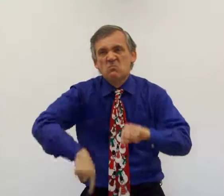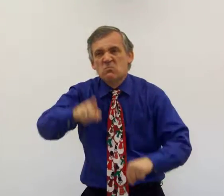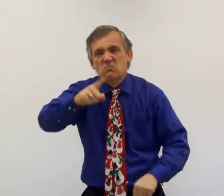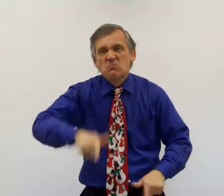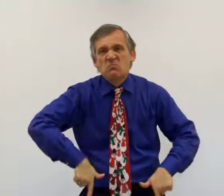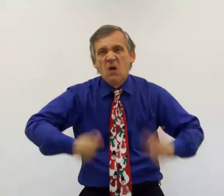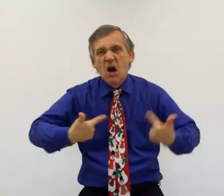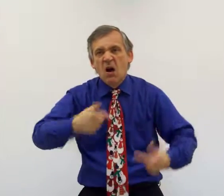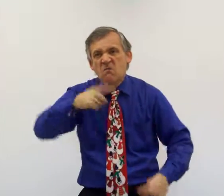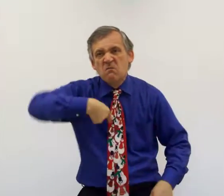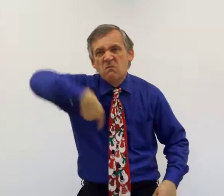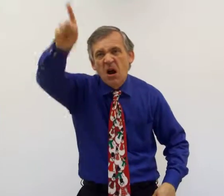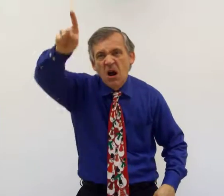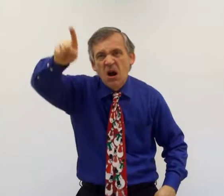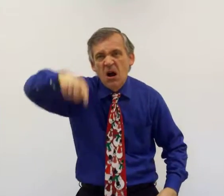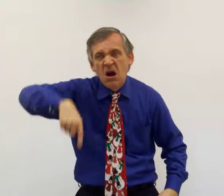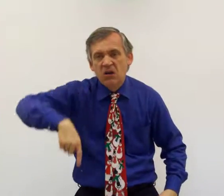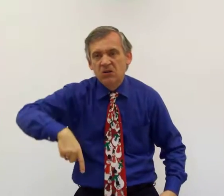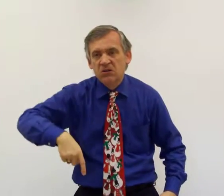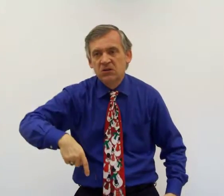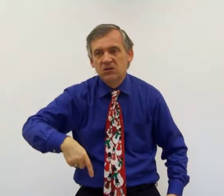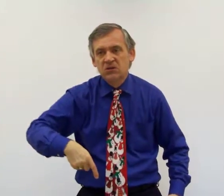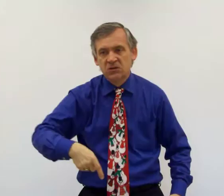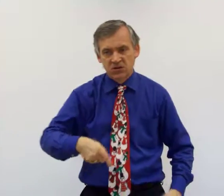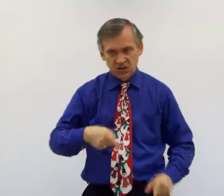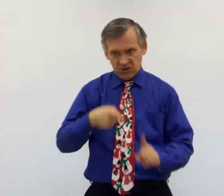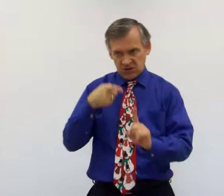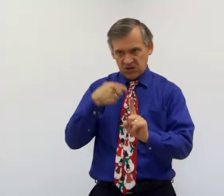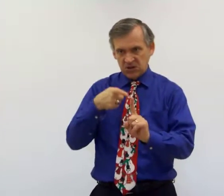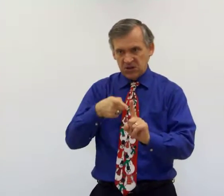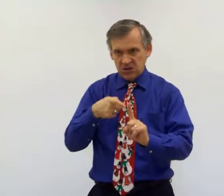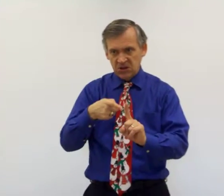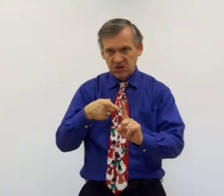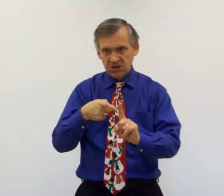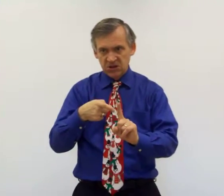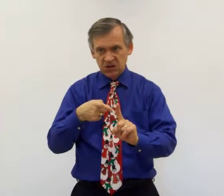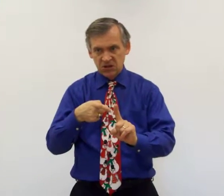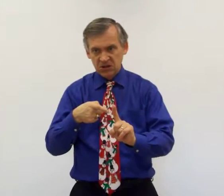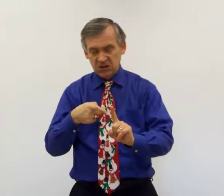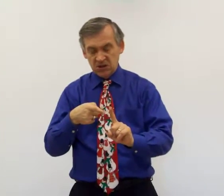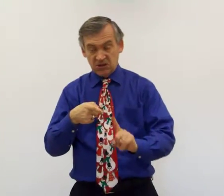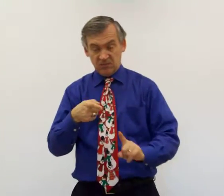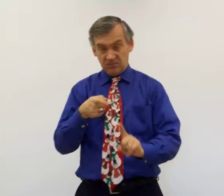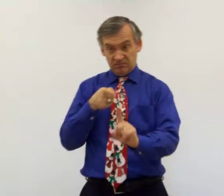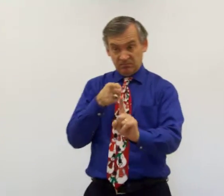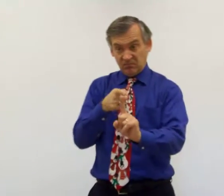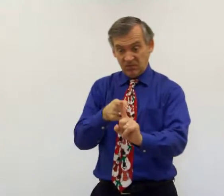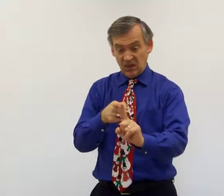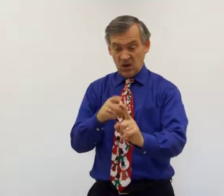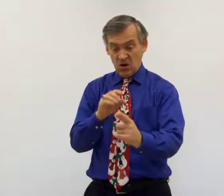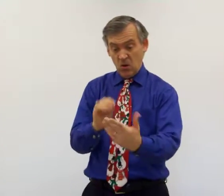The very wildness of his mood made it impossible for him to obtain the beauty of his former music.